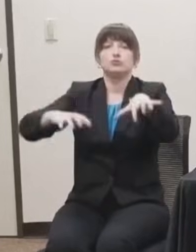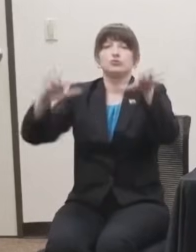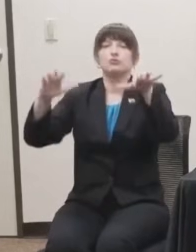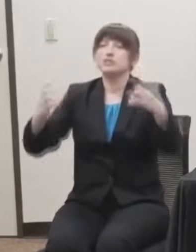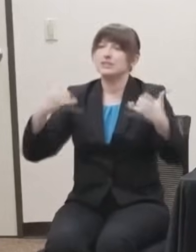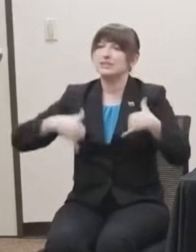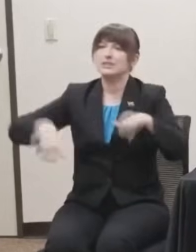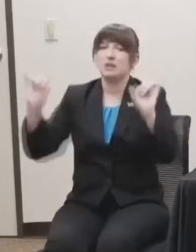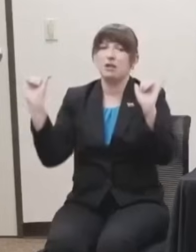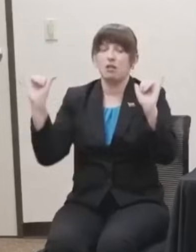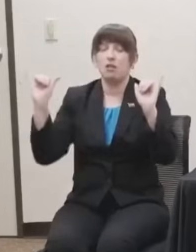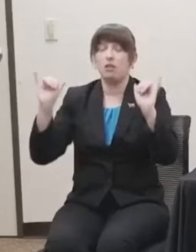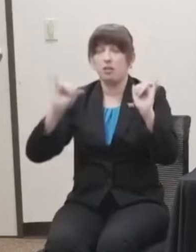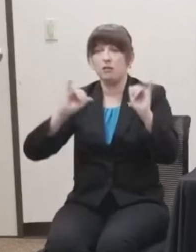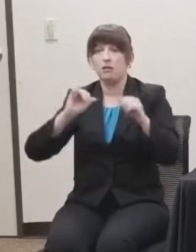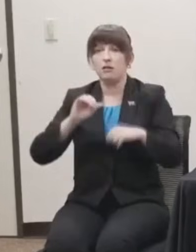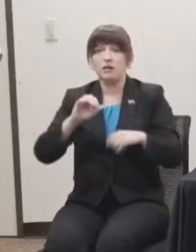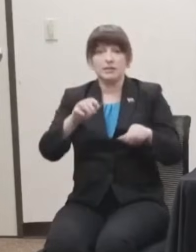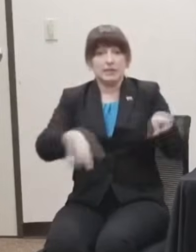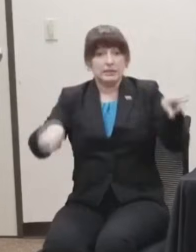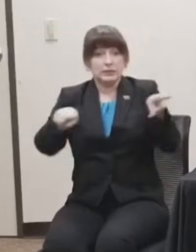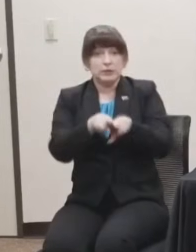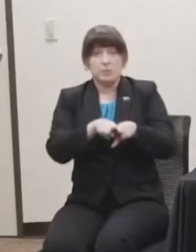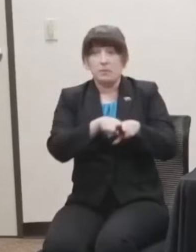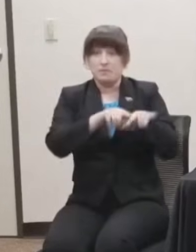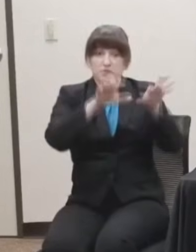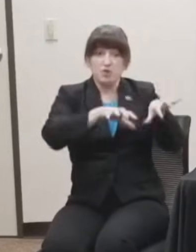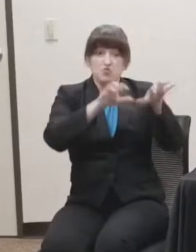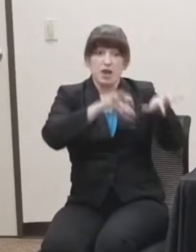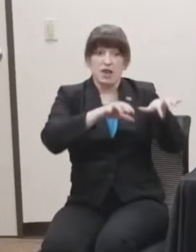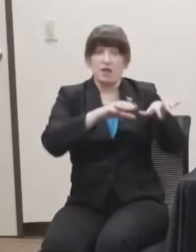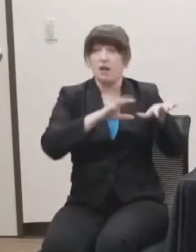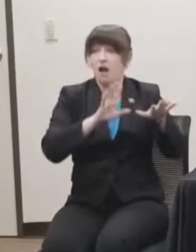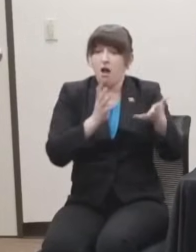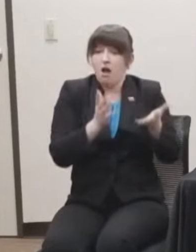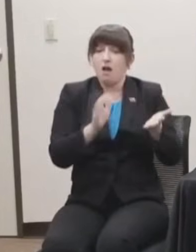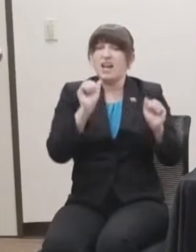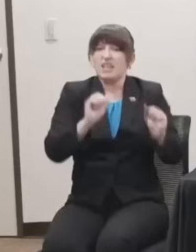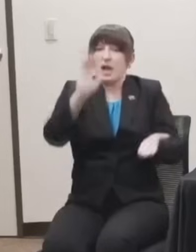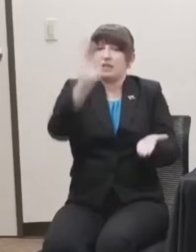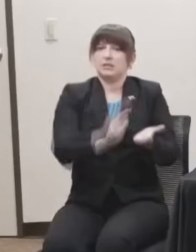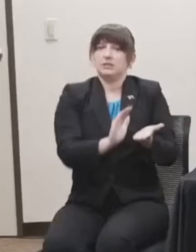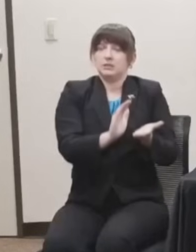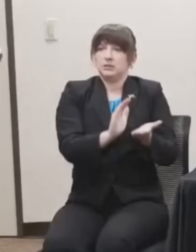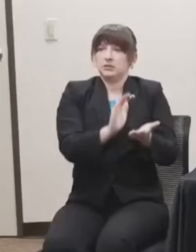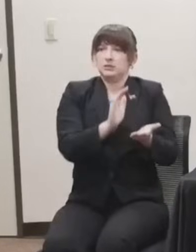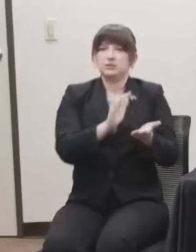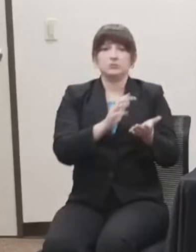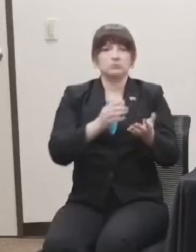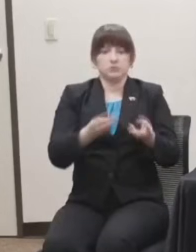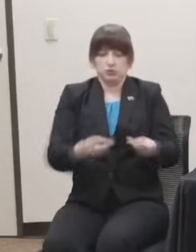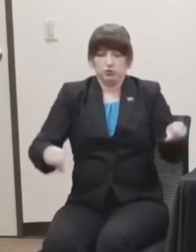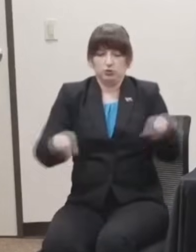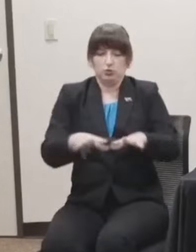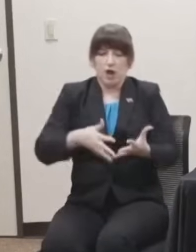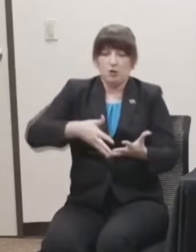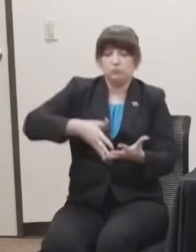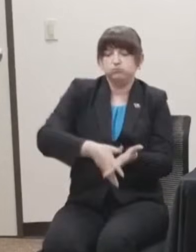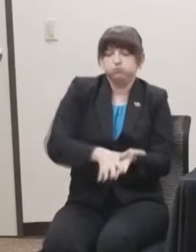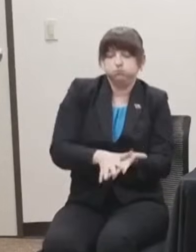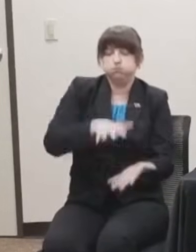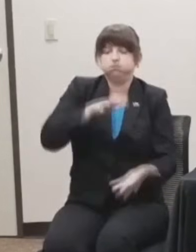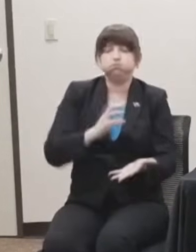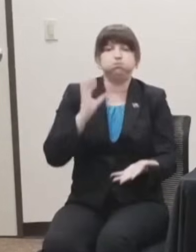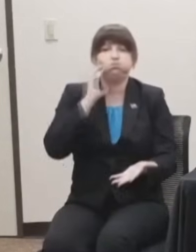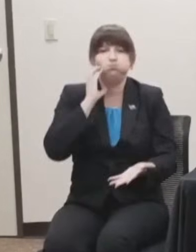amount of rain that caused this damage to make the current water levels rise up, right? Because the ground is already saturated. So any rain that